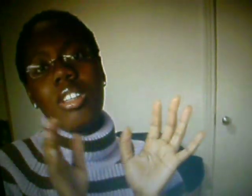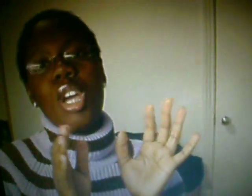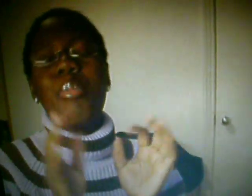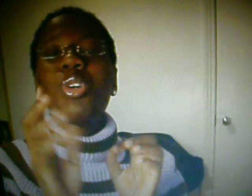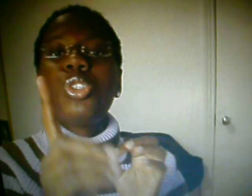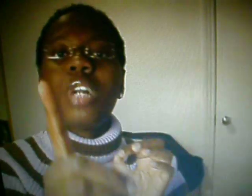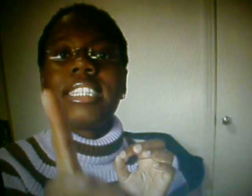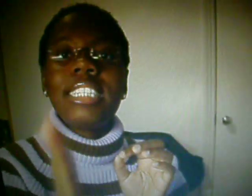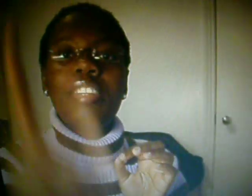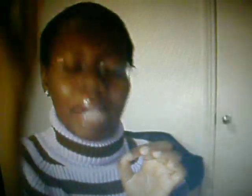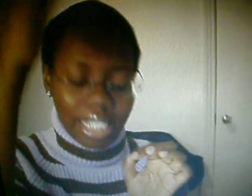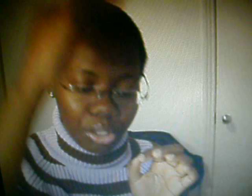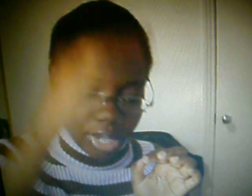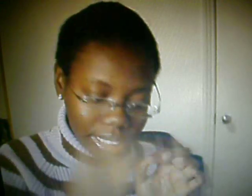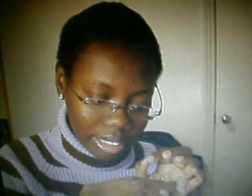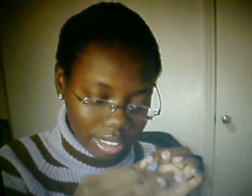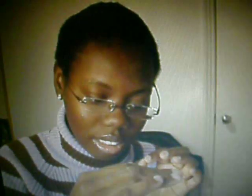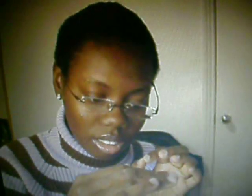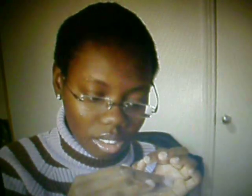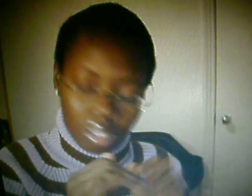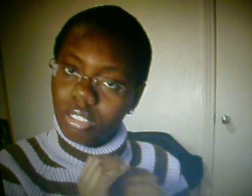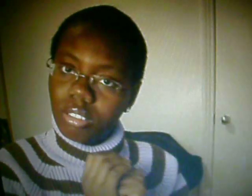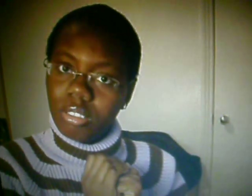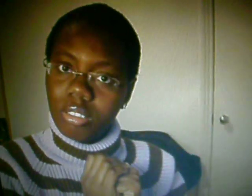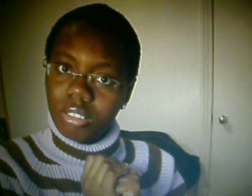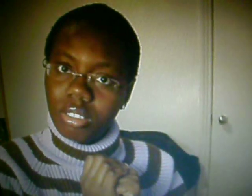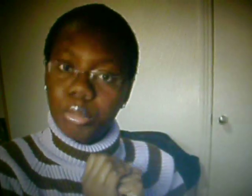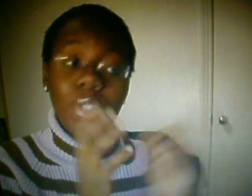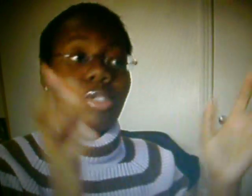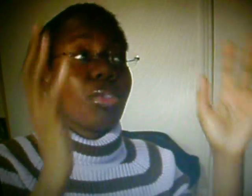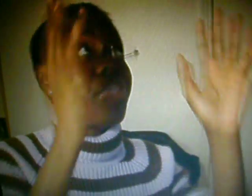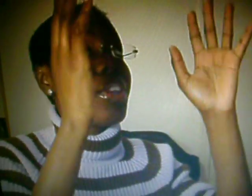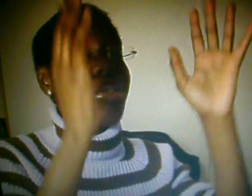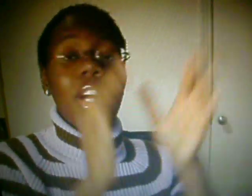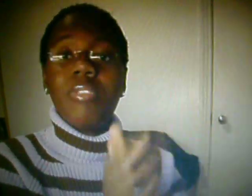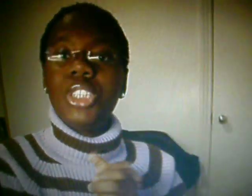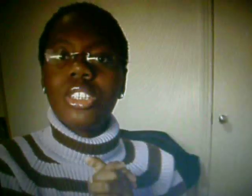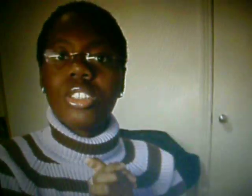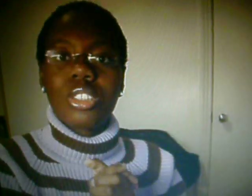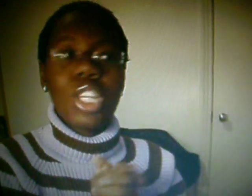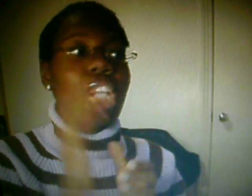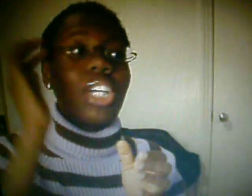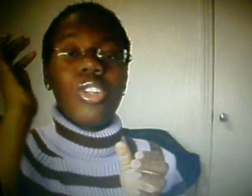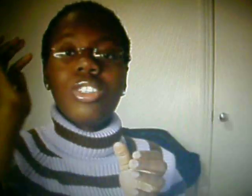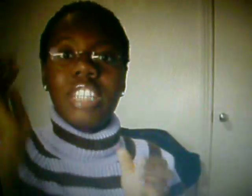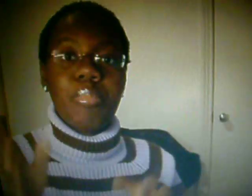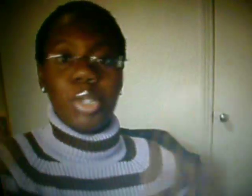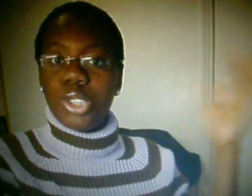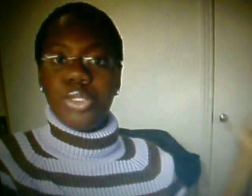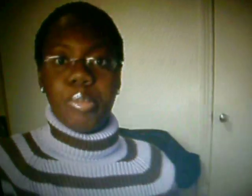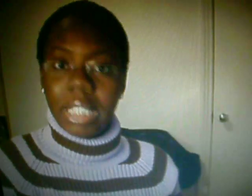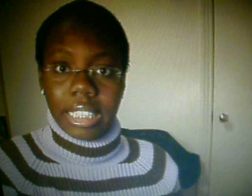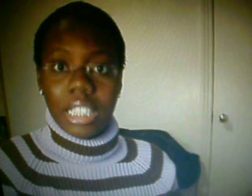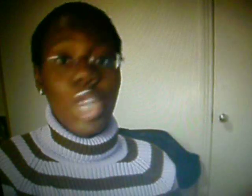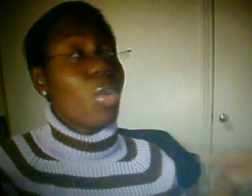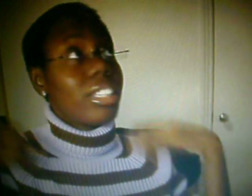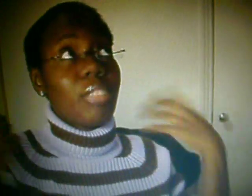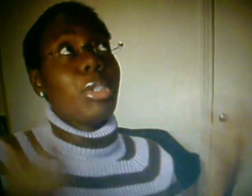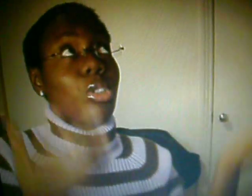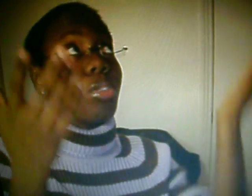Because you are saved by grace. Because of the faith you have in Jesus. You are not saved because you repented. You are saved because of your